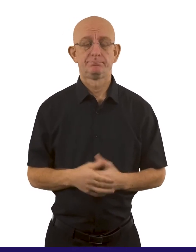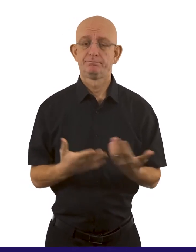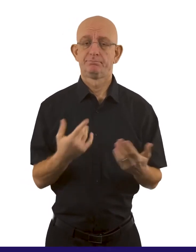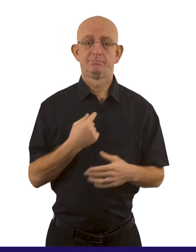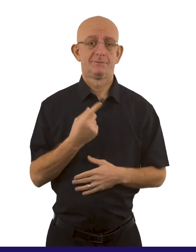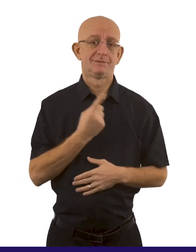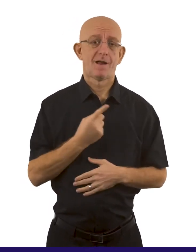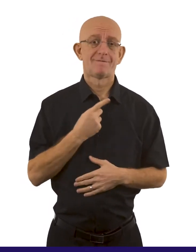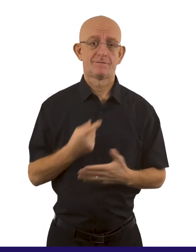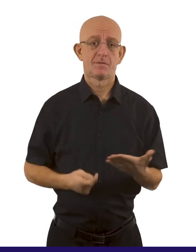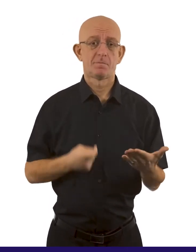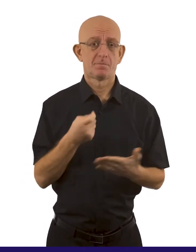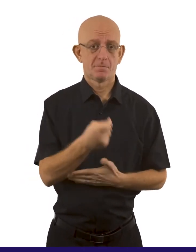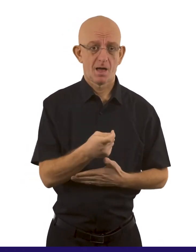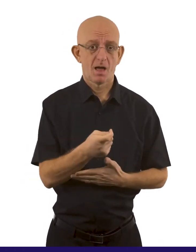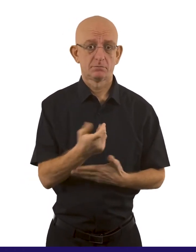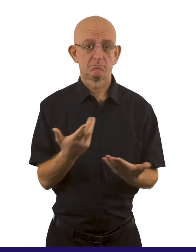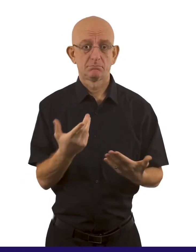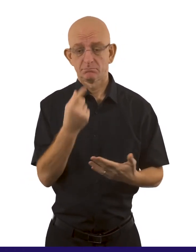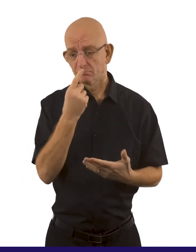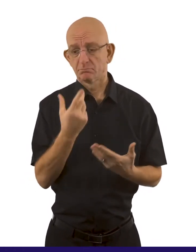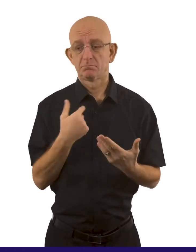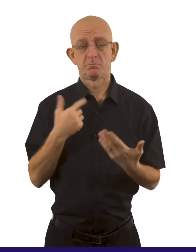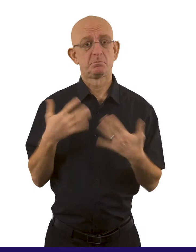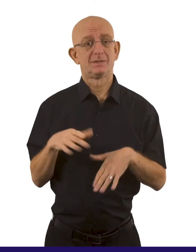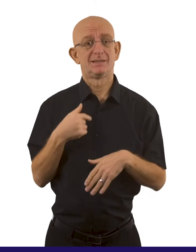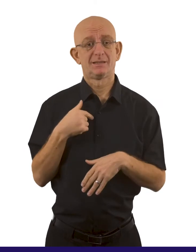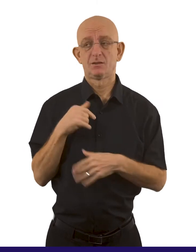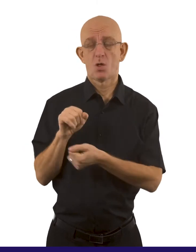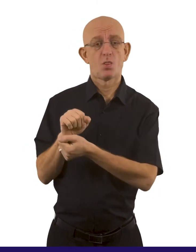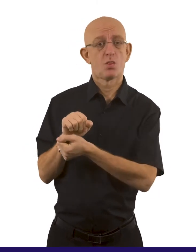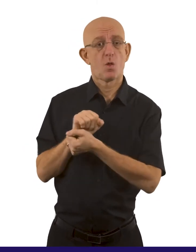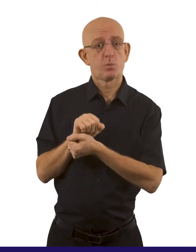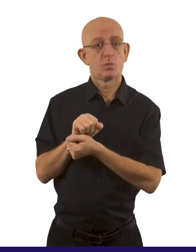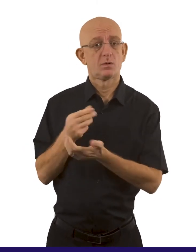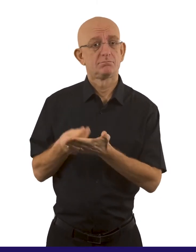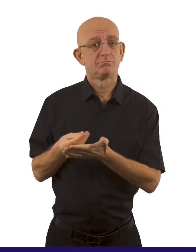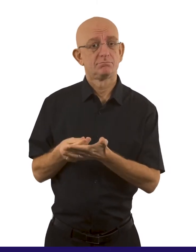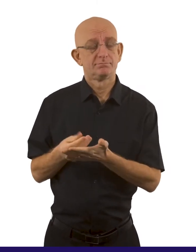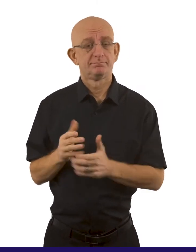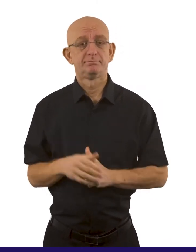Paid for it myself, open brackets, including taking out a loan, close